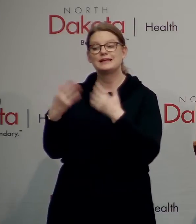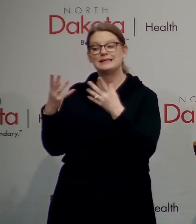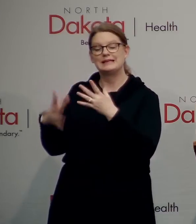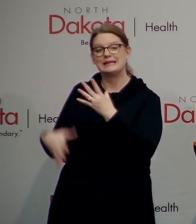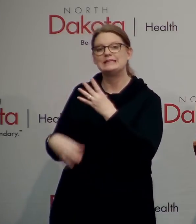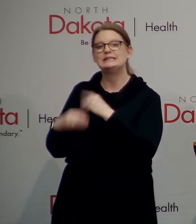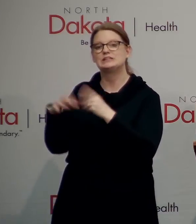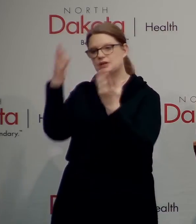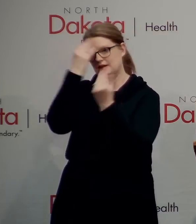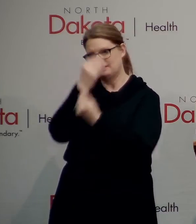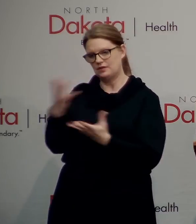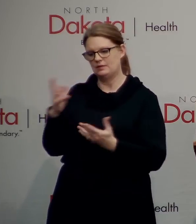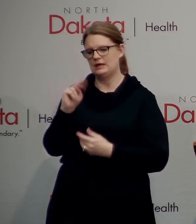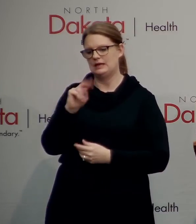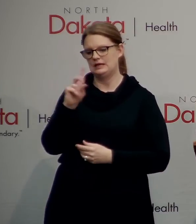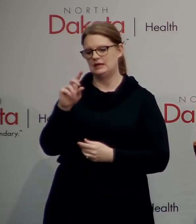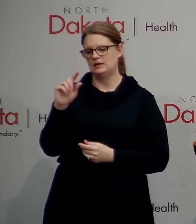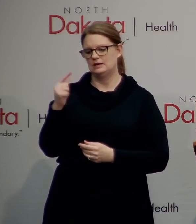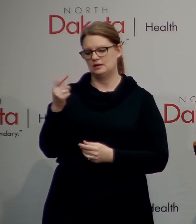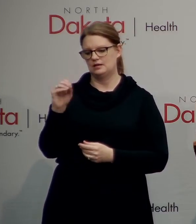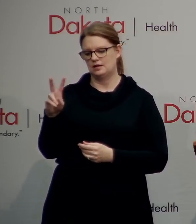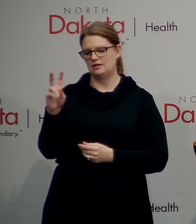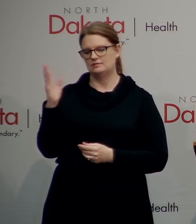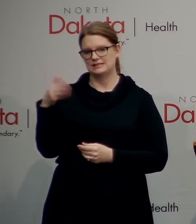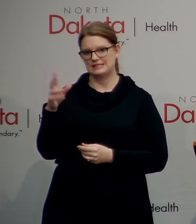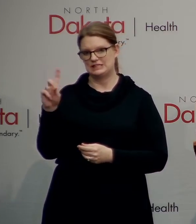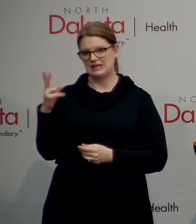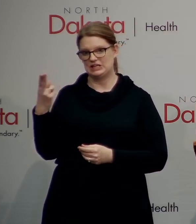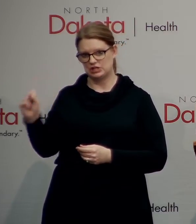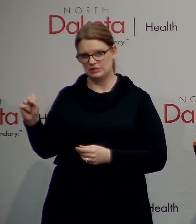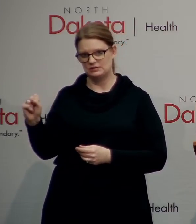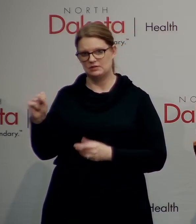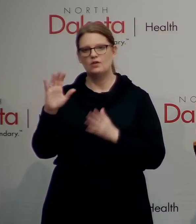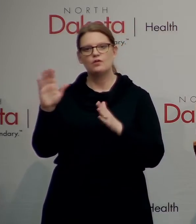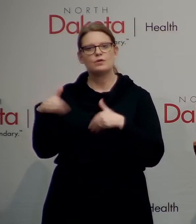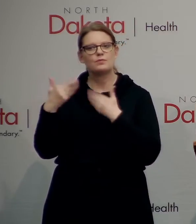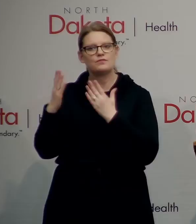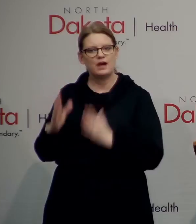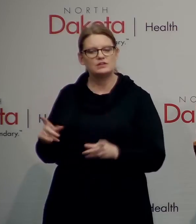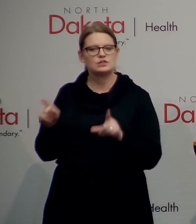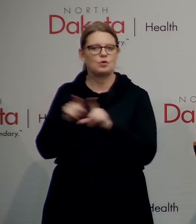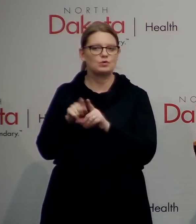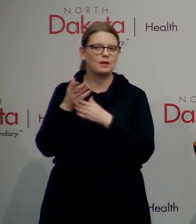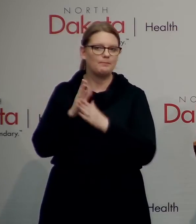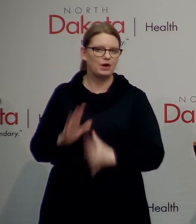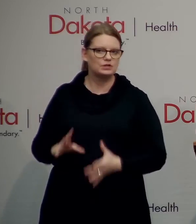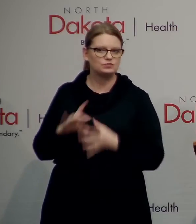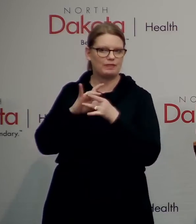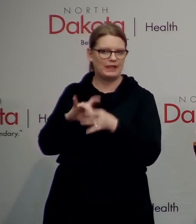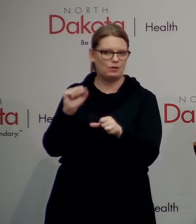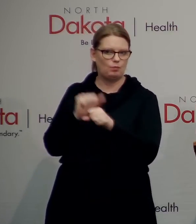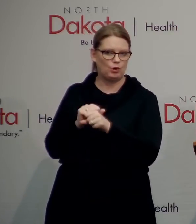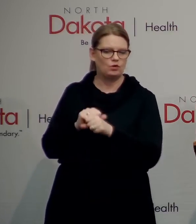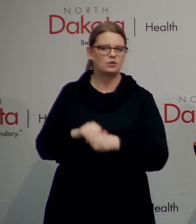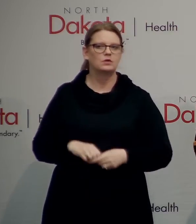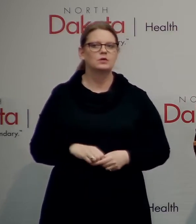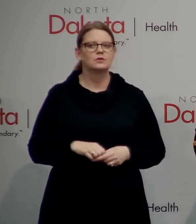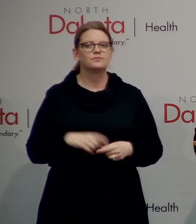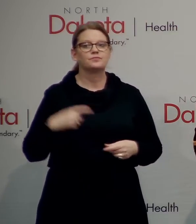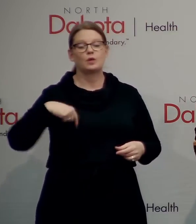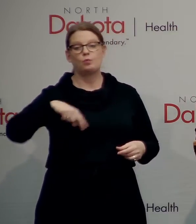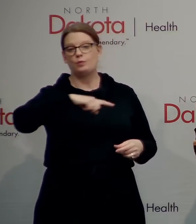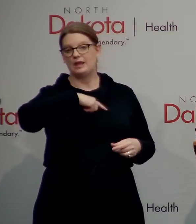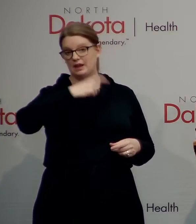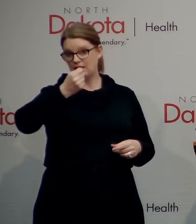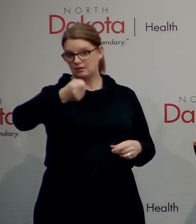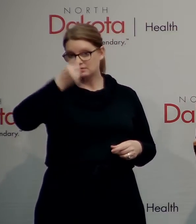information on our website, nd.gov/DHS, for providers and for partners relating to our work. We understand